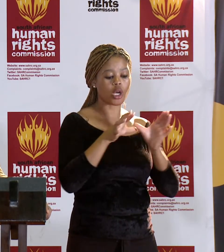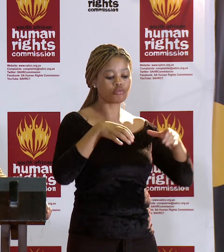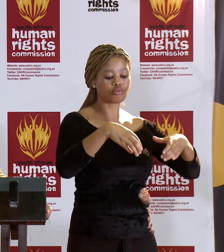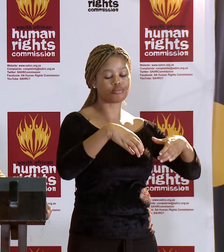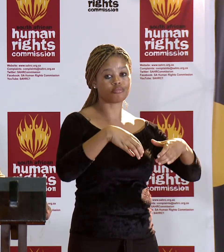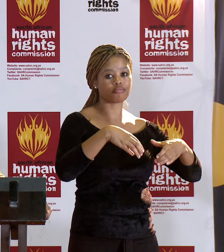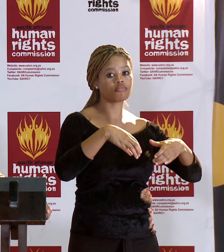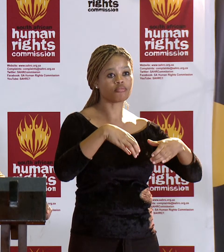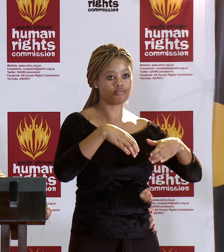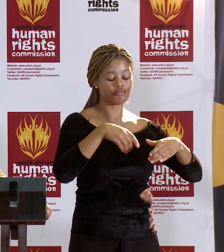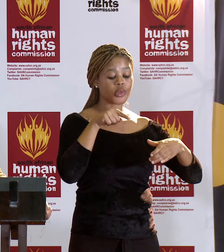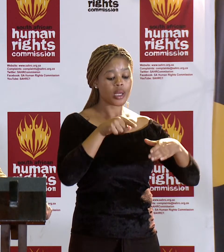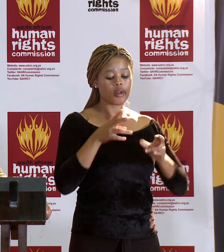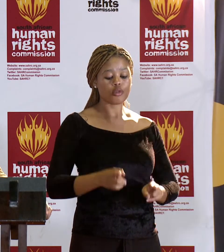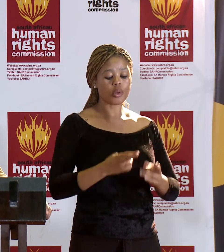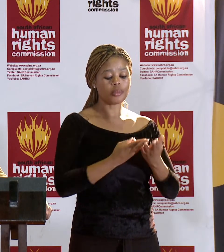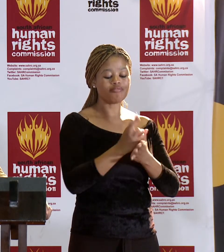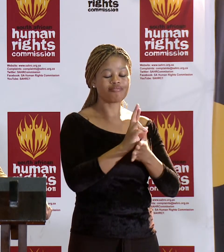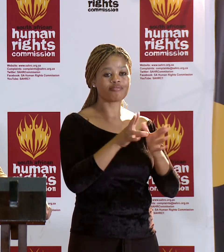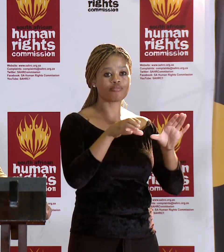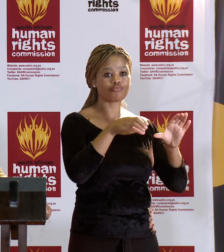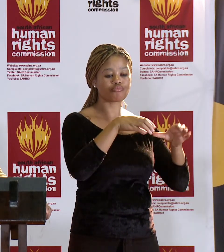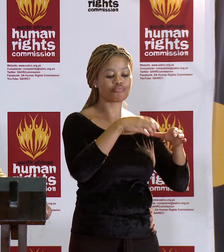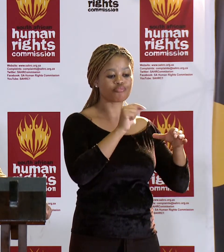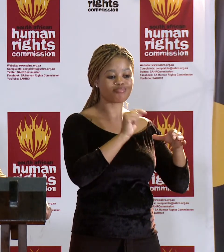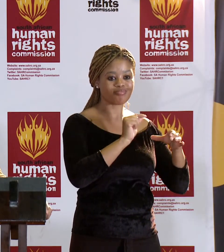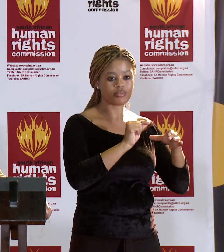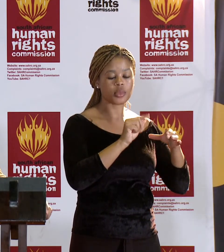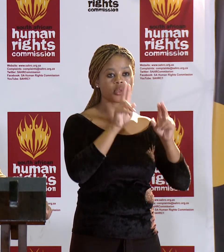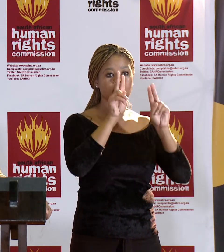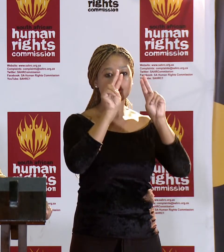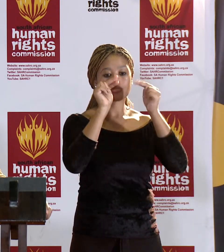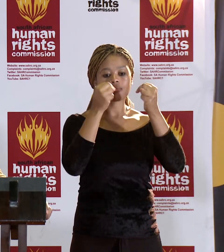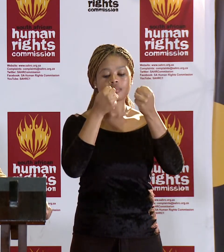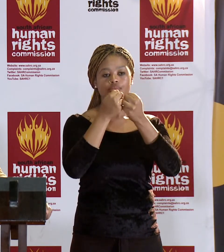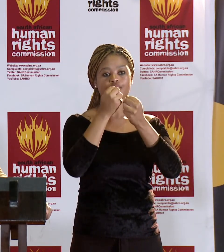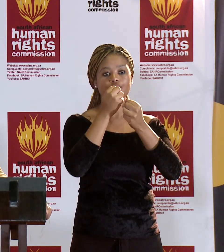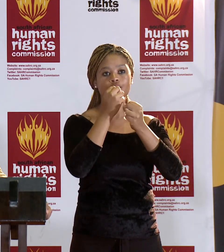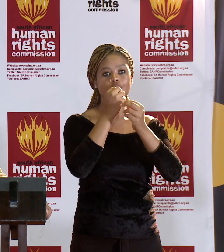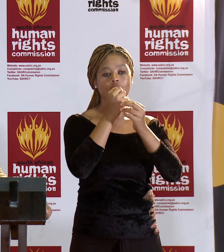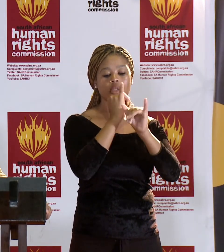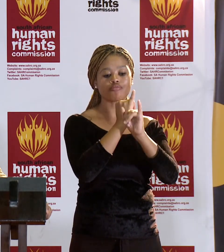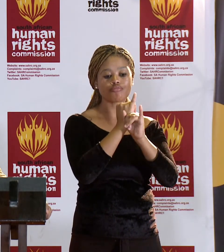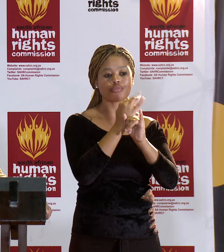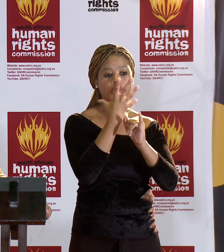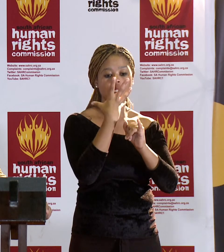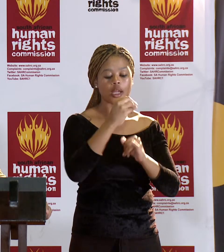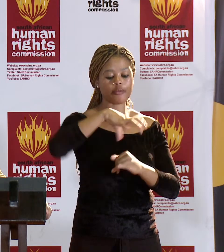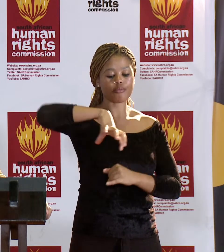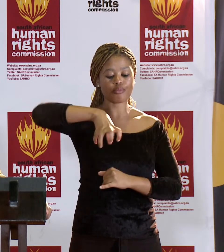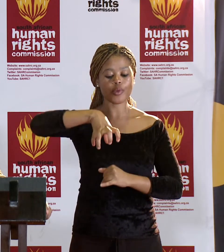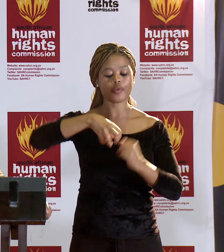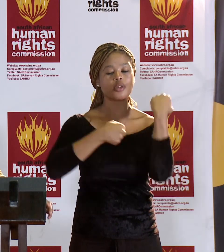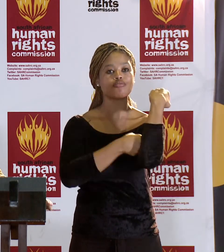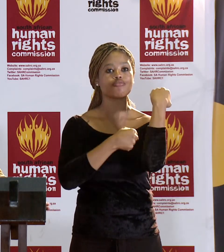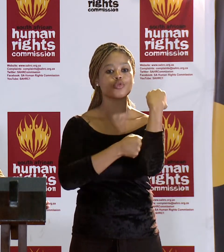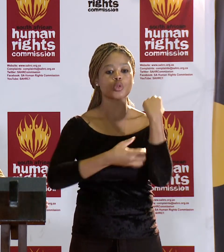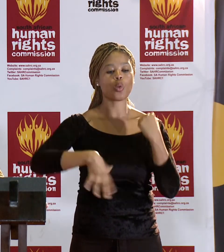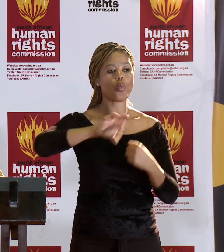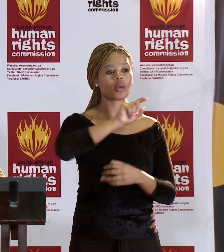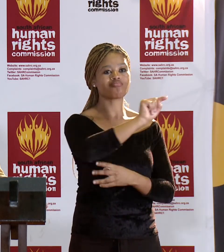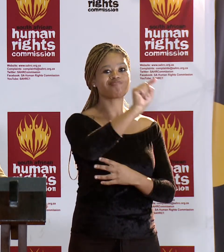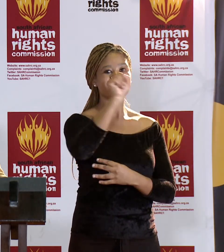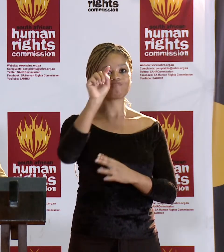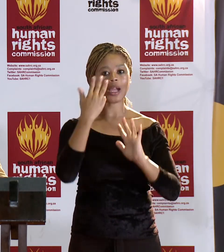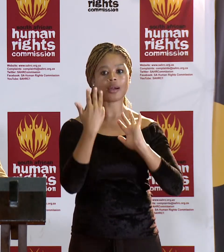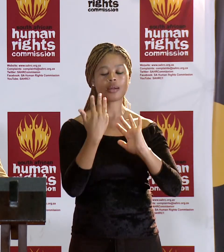the Human Rights Commission is a national institution with provincial offices in all 9